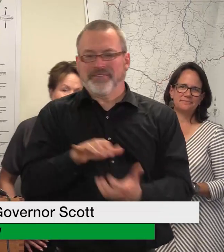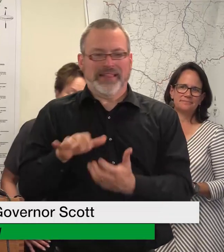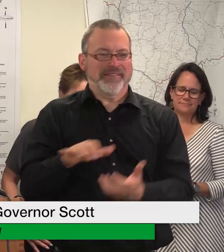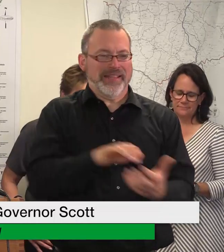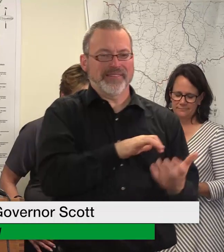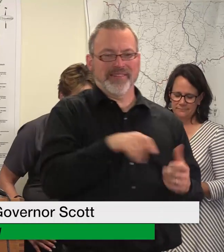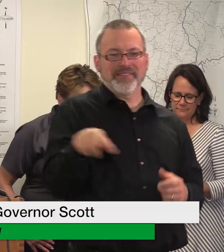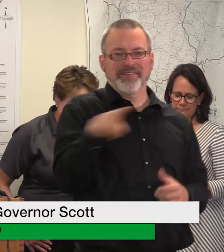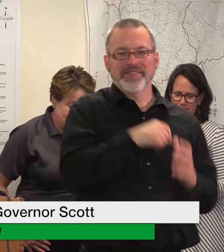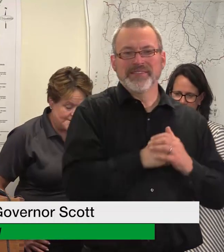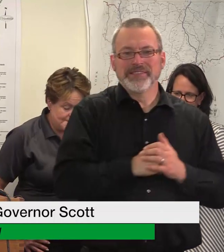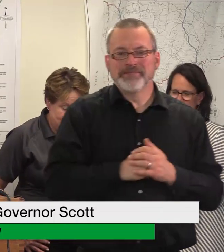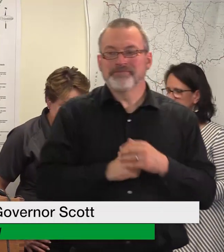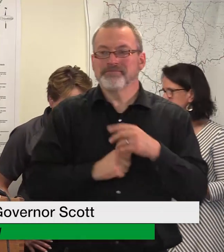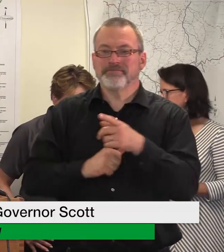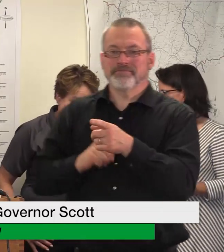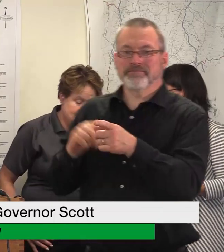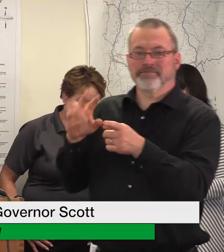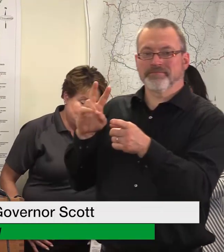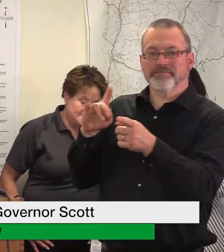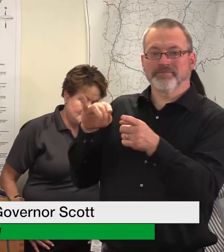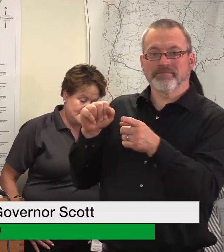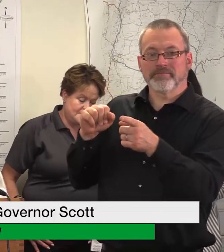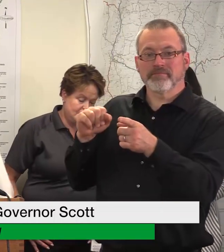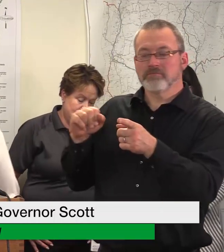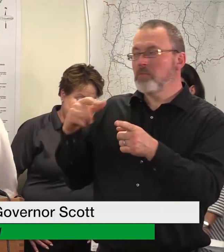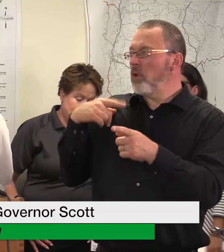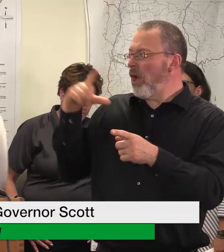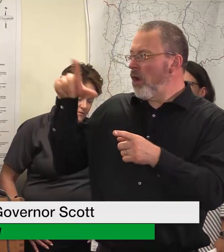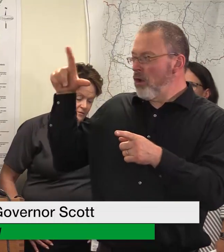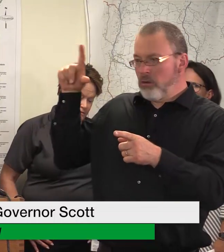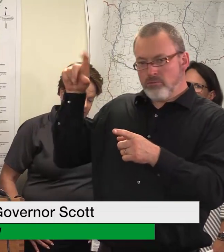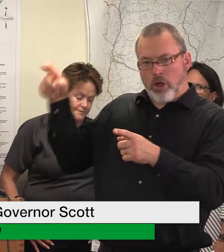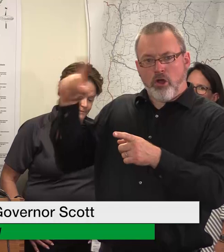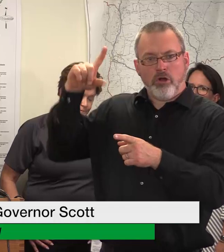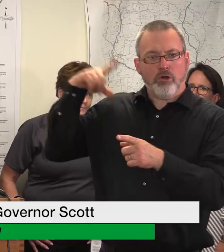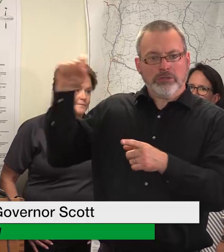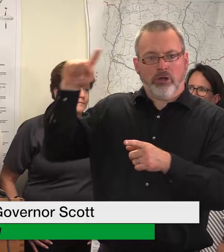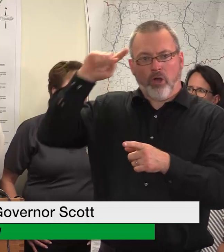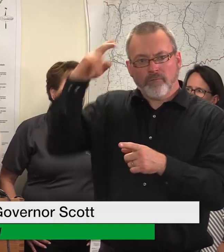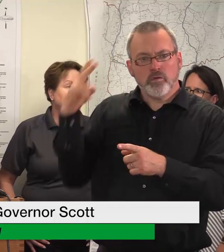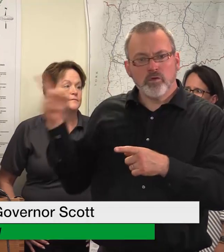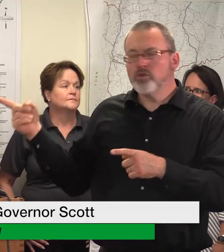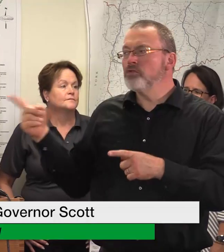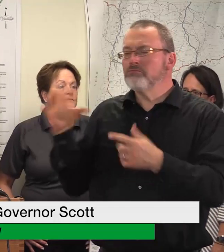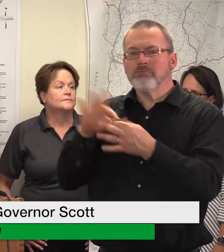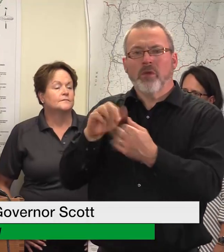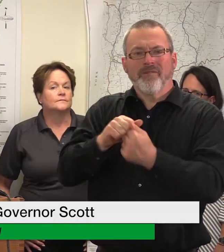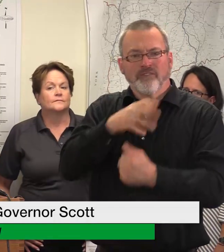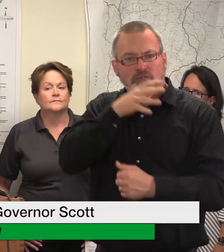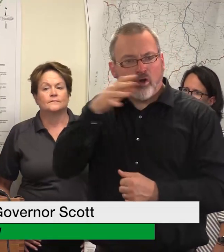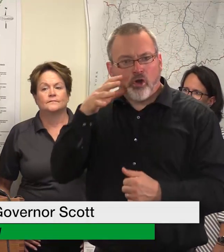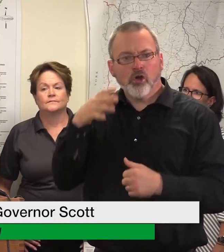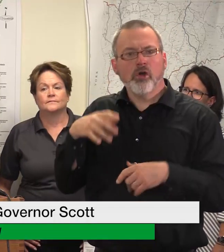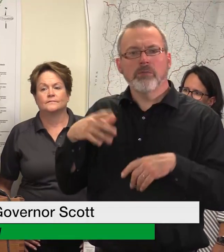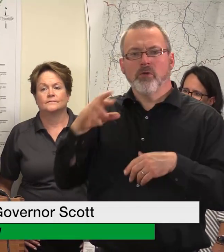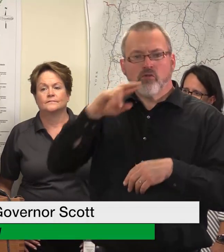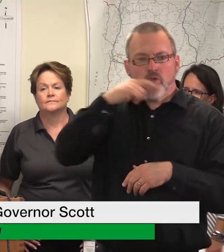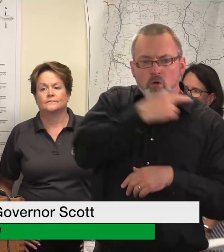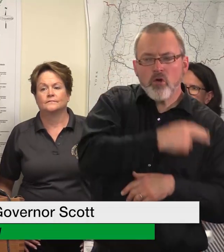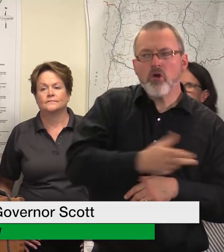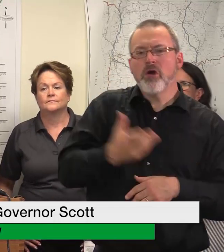I just have a question for Lieutenant Governor. I mean, we've talked a little bit about agriculture here. We talked about, corn and dairy, but